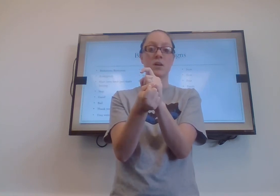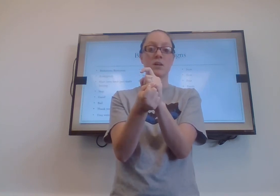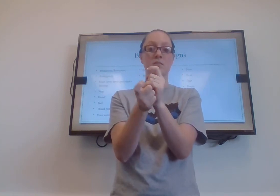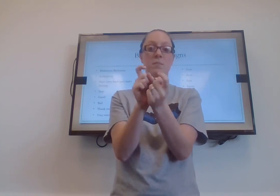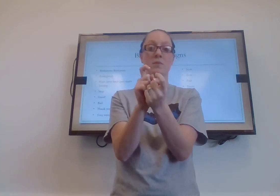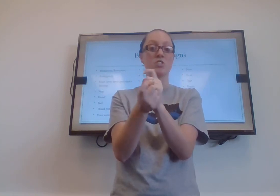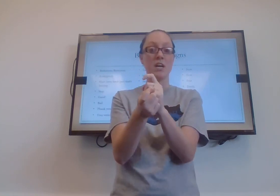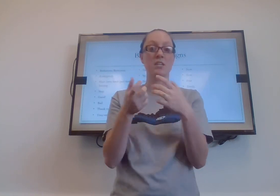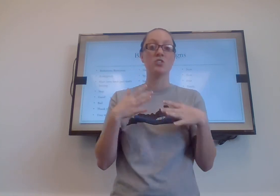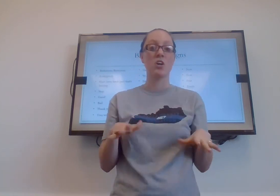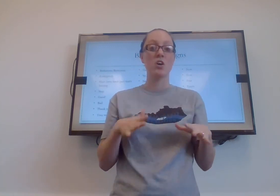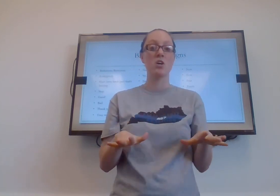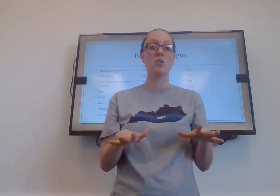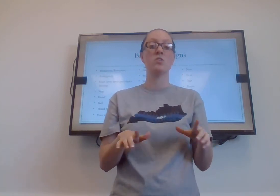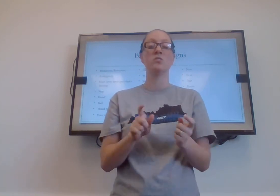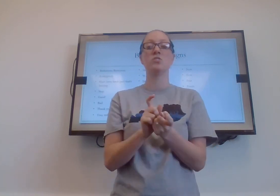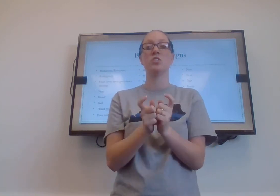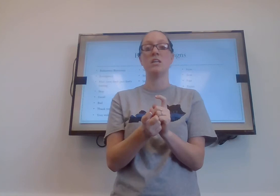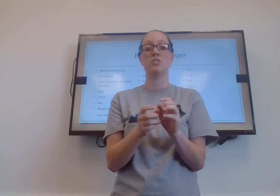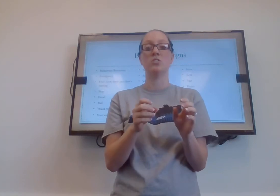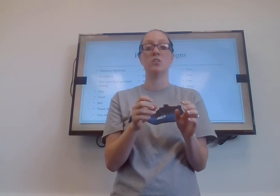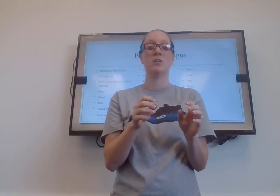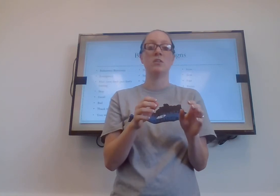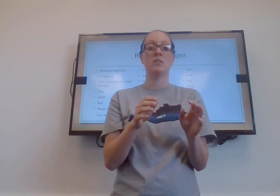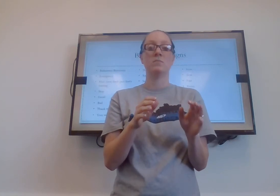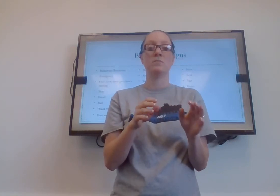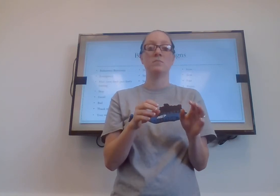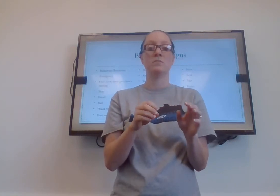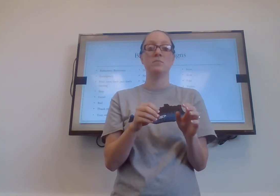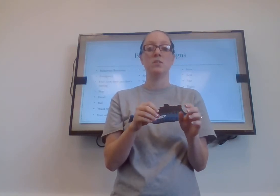Okay? Maybe change clothes, change,